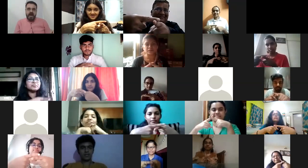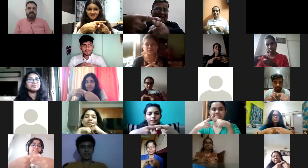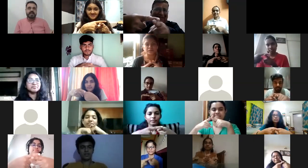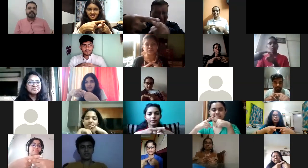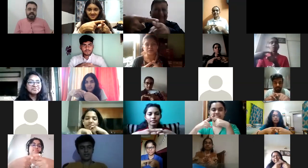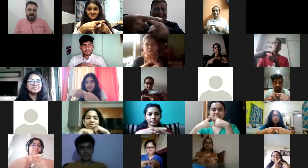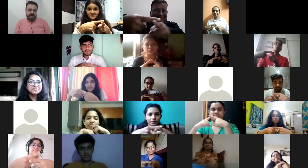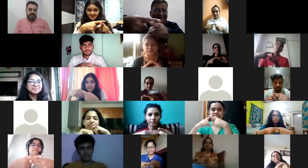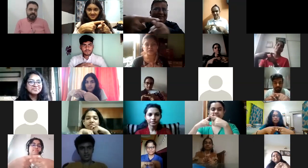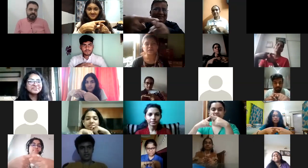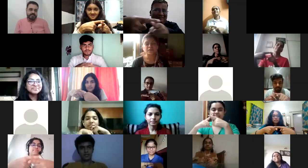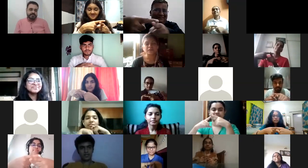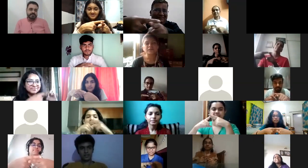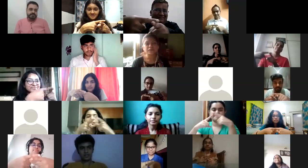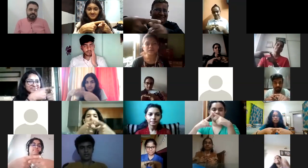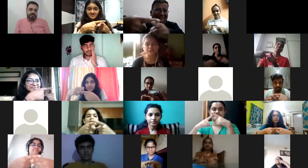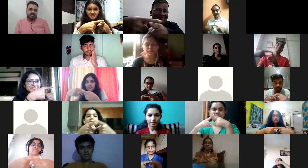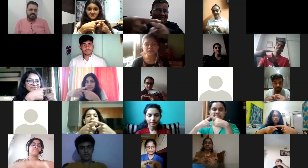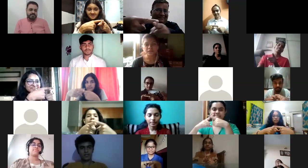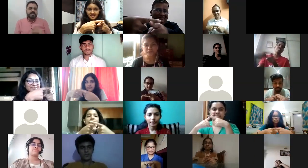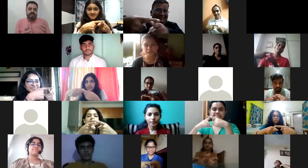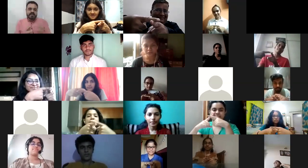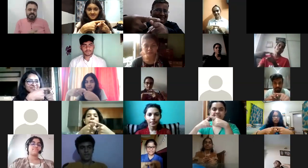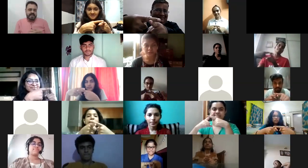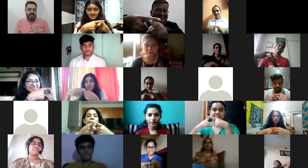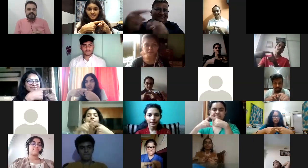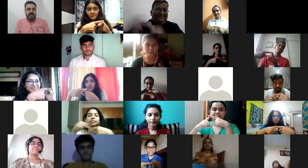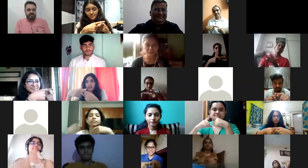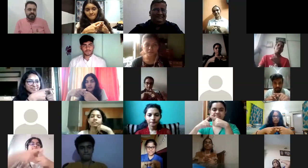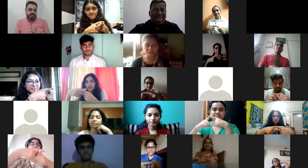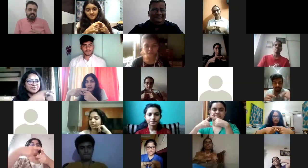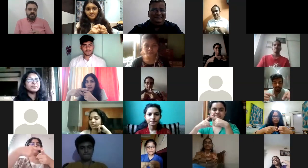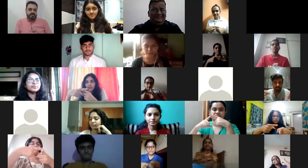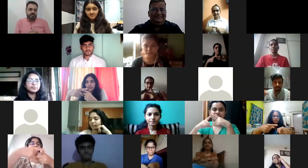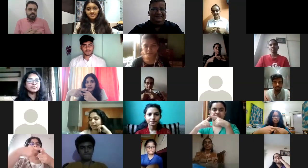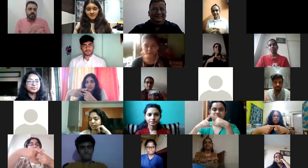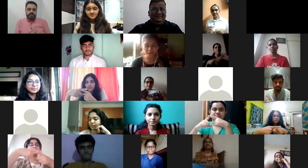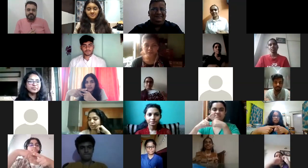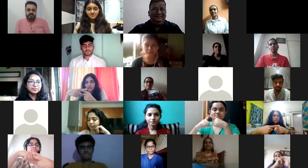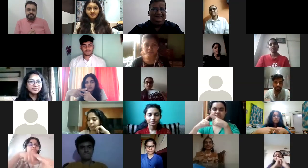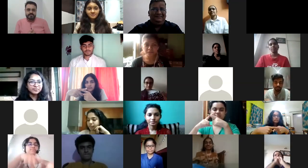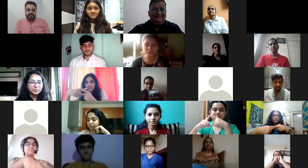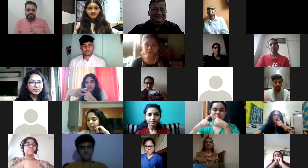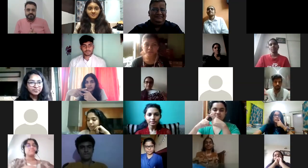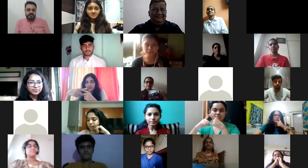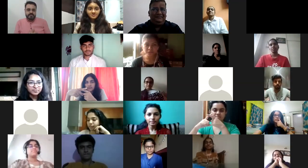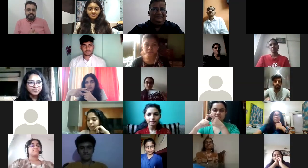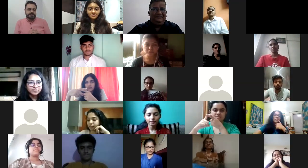day. Half day. Yes. Generally, a Saturday is a half day. It's a college, school, office. Depends